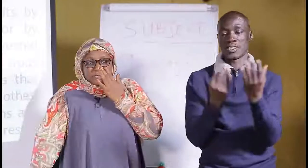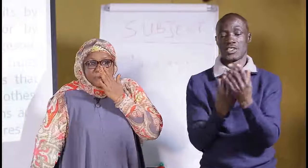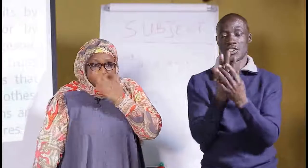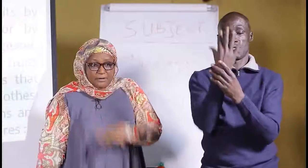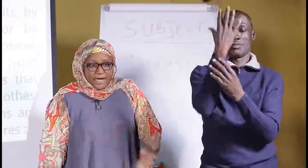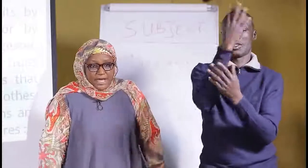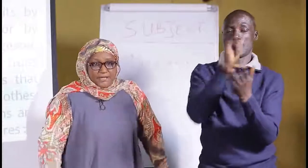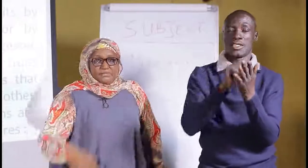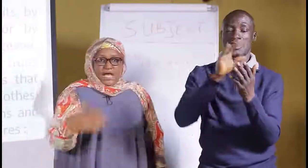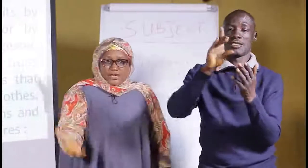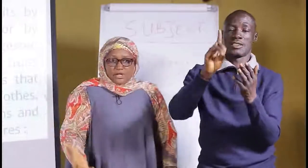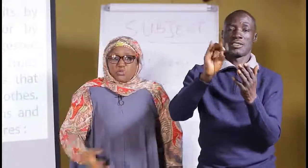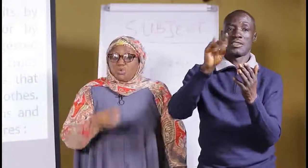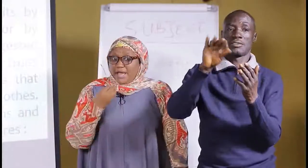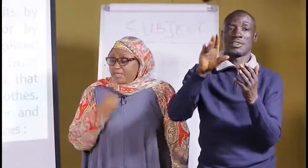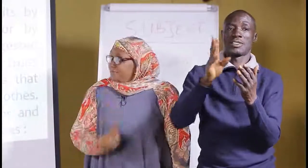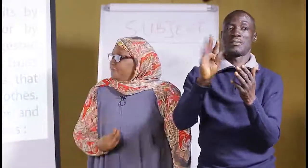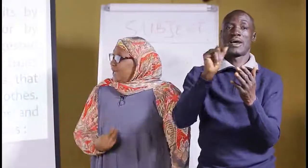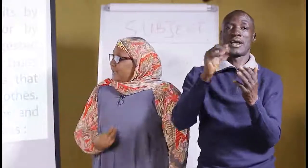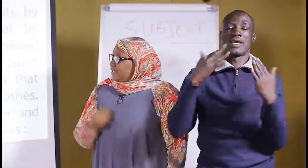that is dispersal by animals or